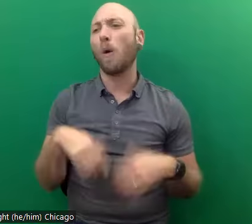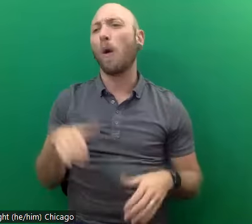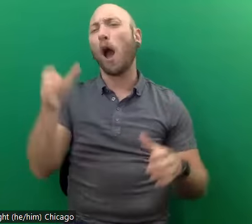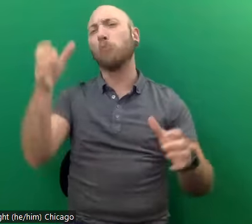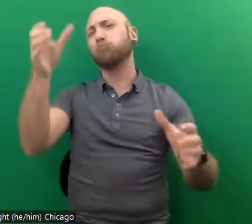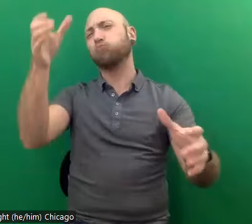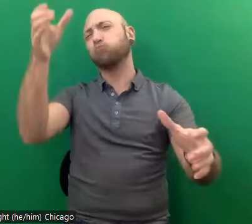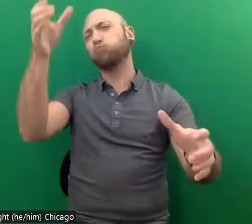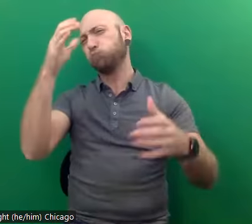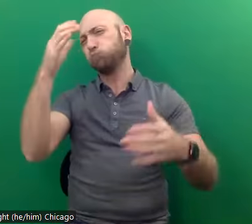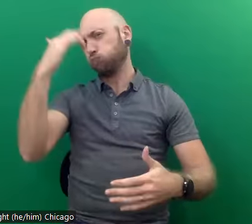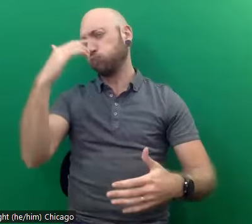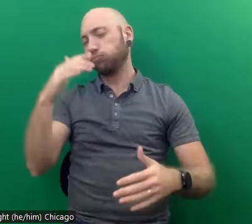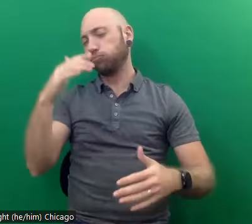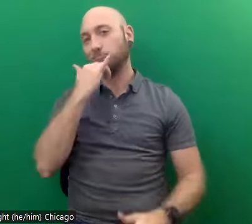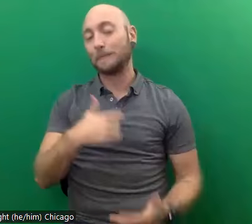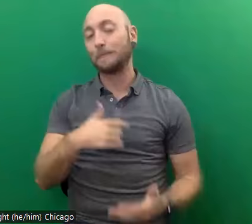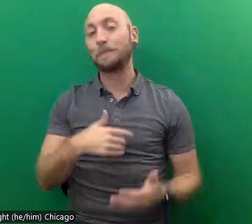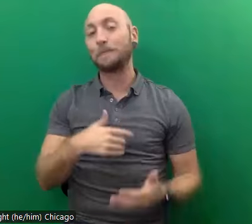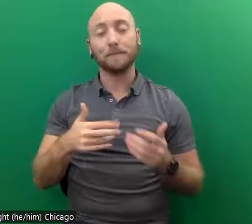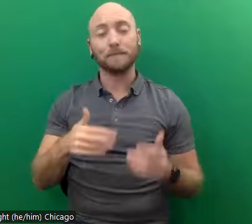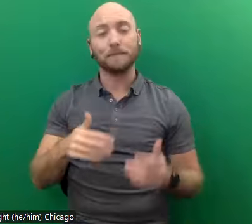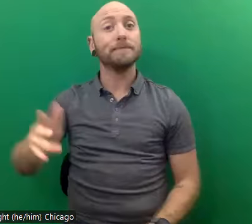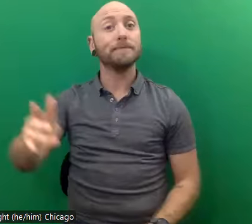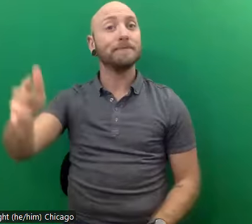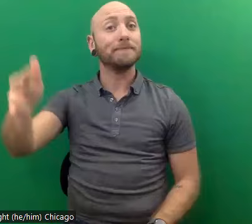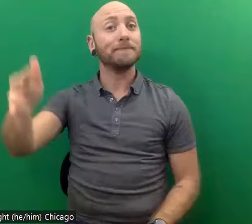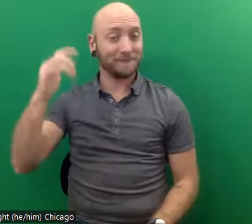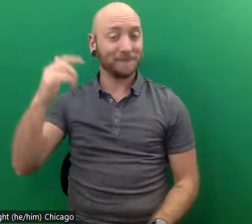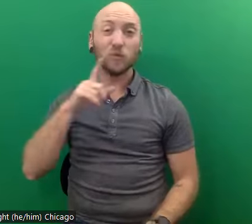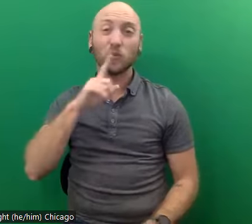story starts off as a child. I'm